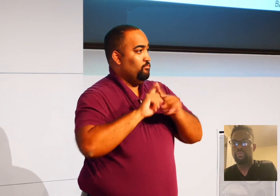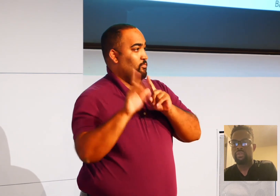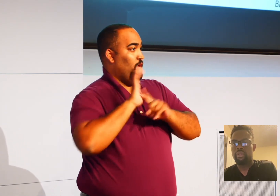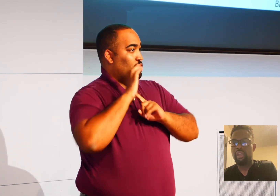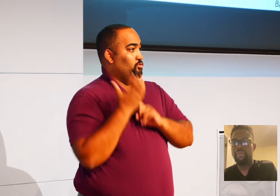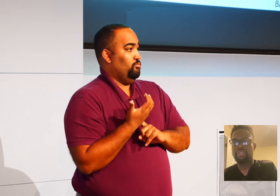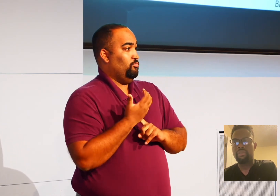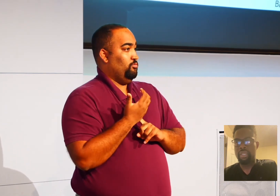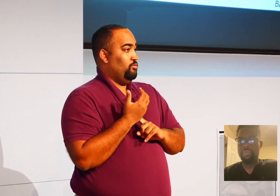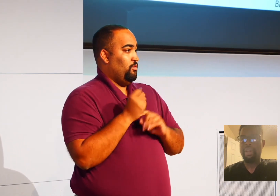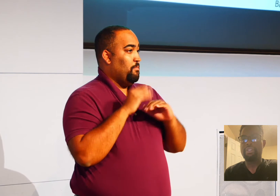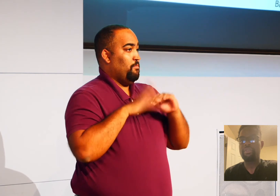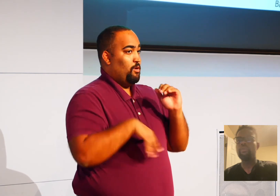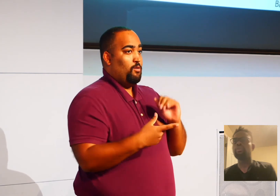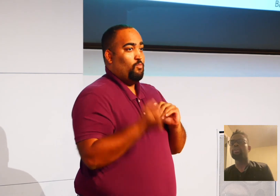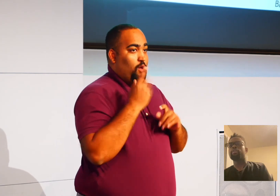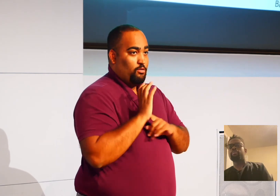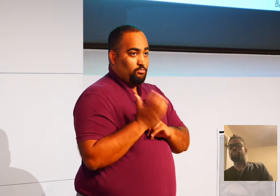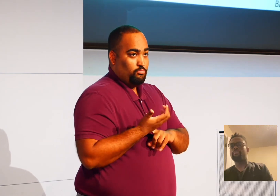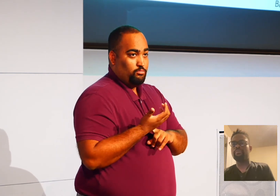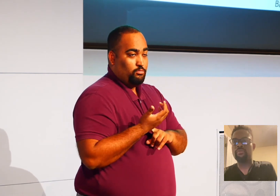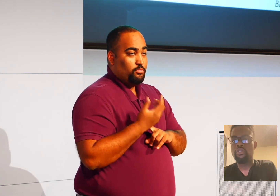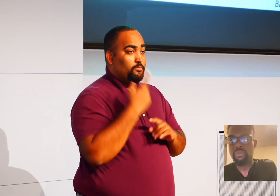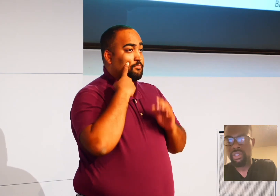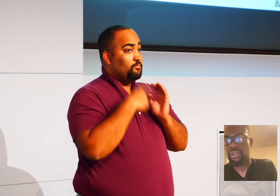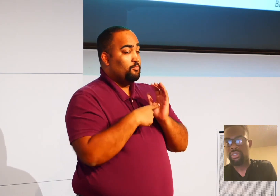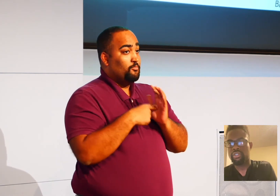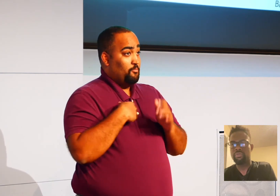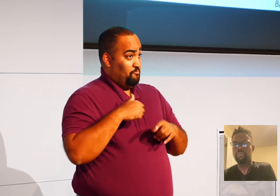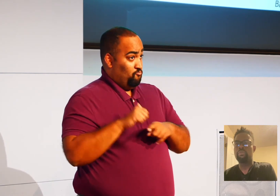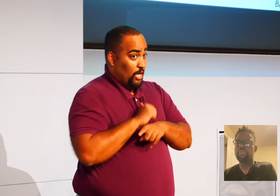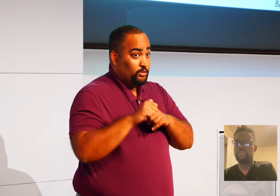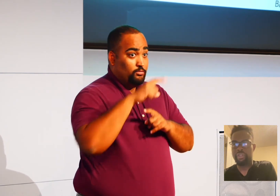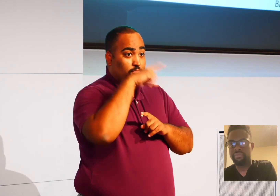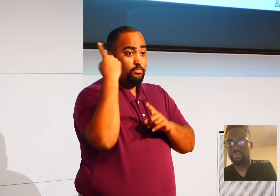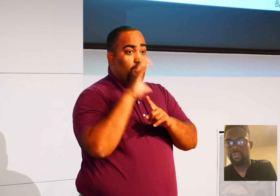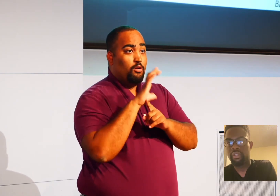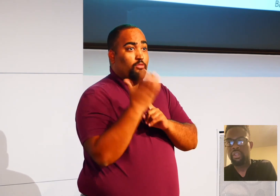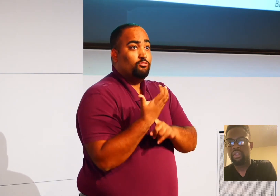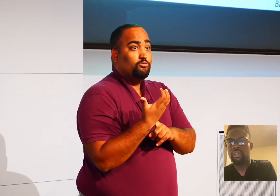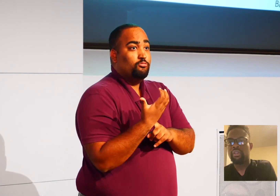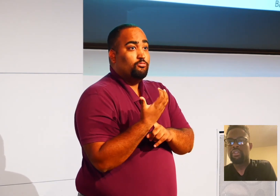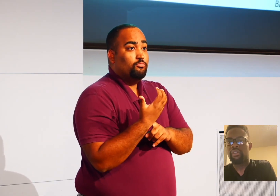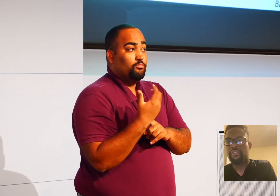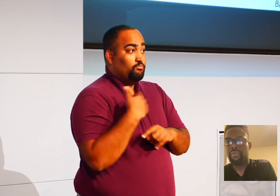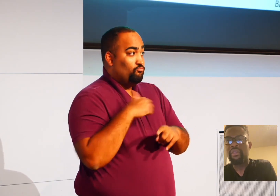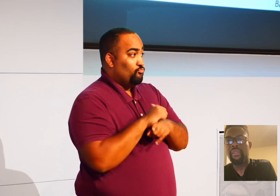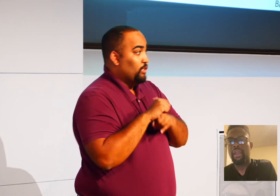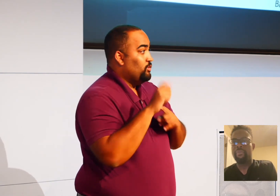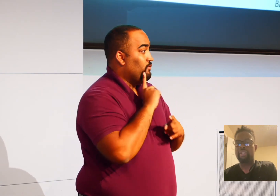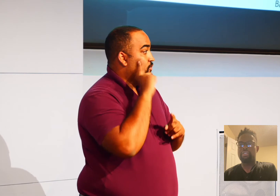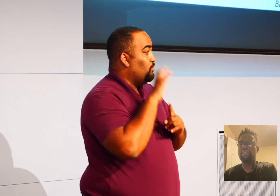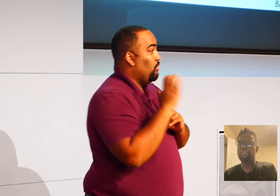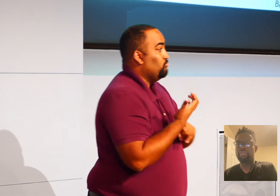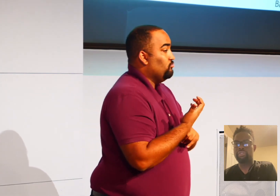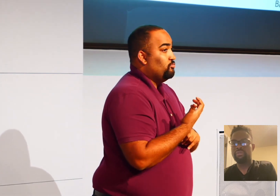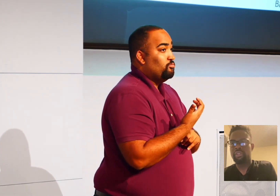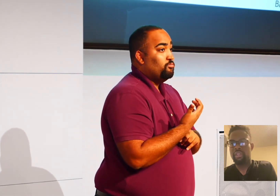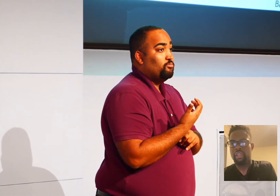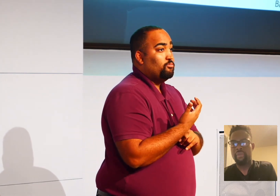That basically means practicing numerous cultures, more than one. So for me, I practice deaf culture and I practice